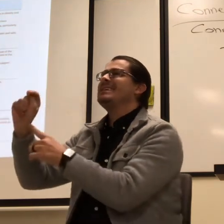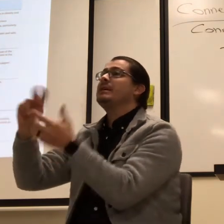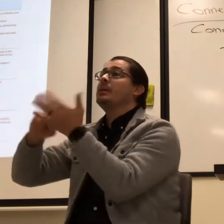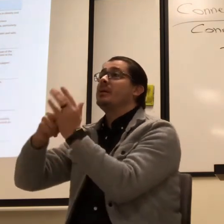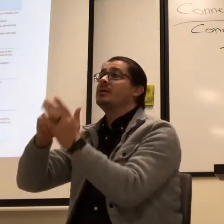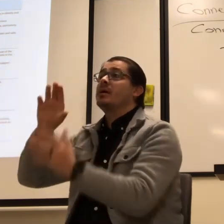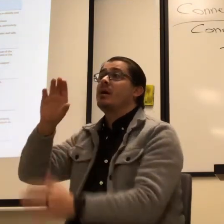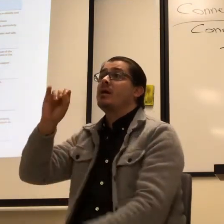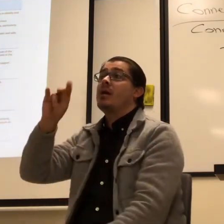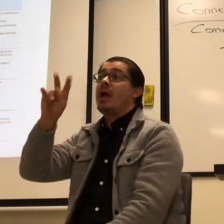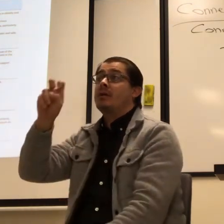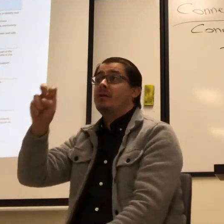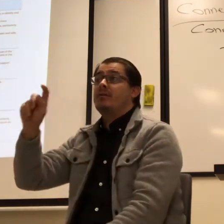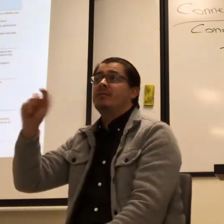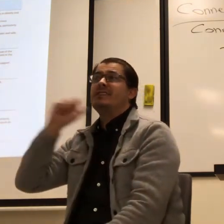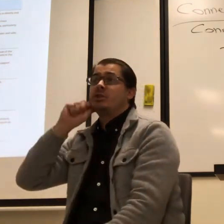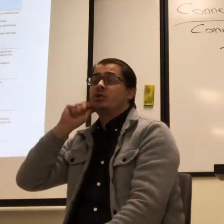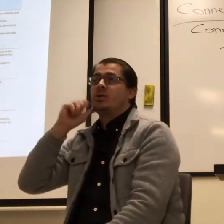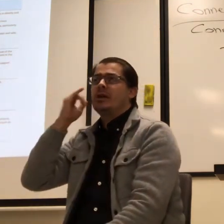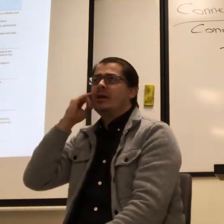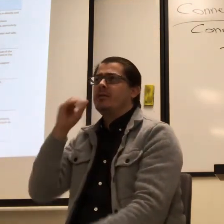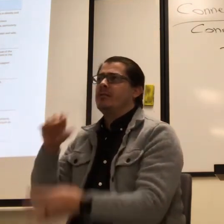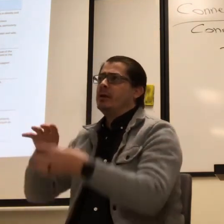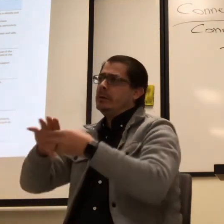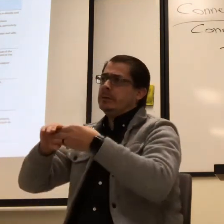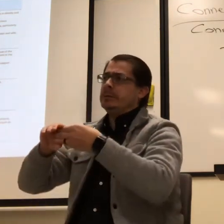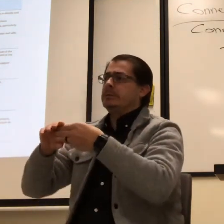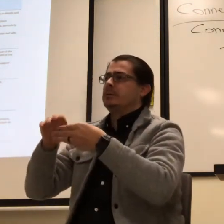CT being connective tissue. If they're densely packed, you can call it